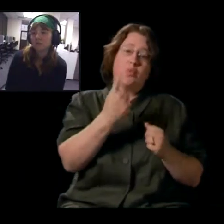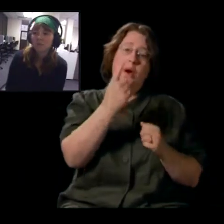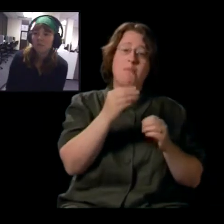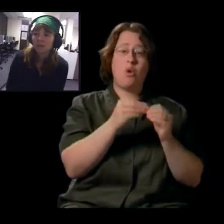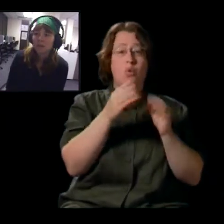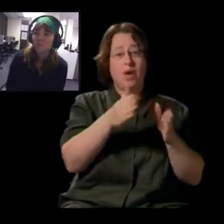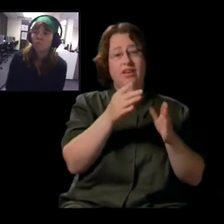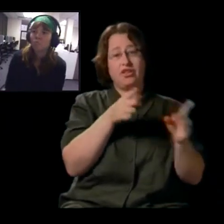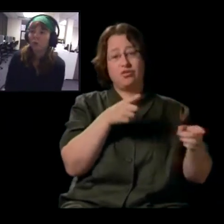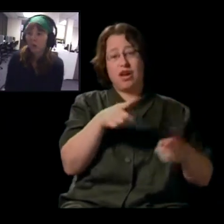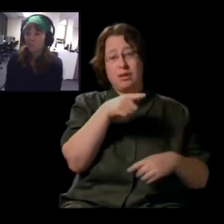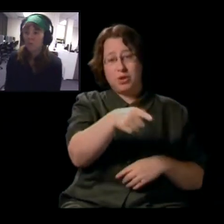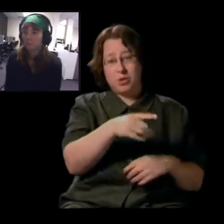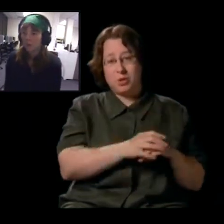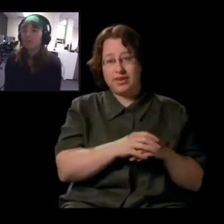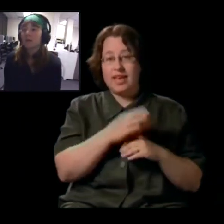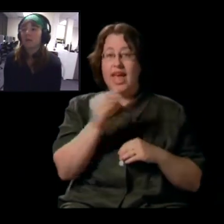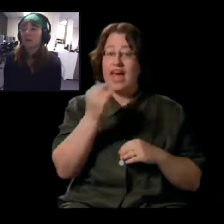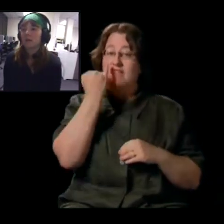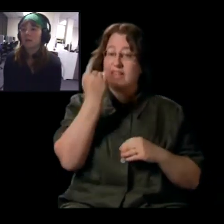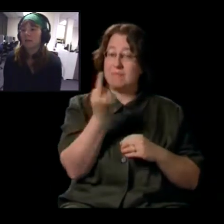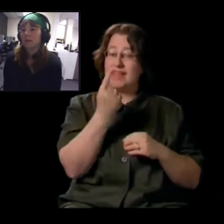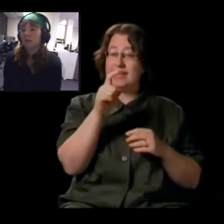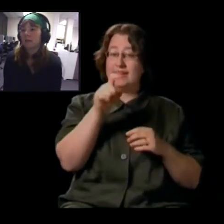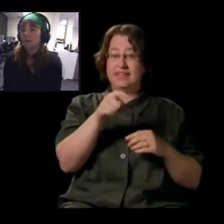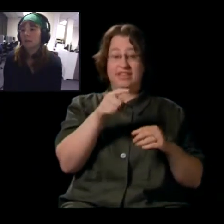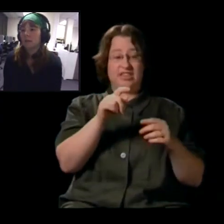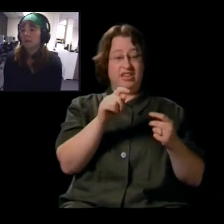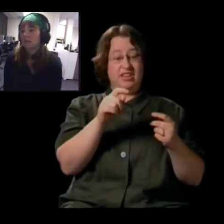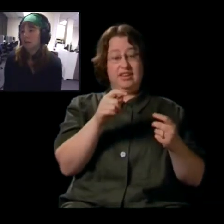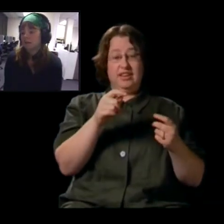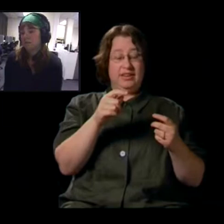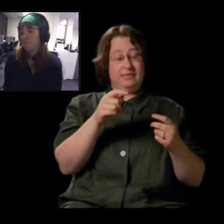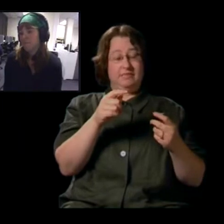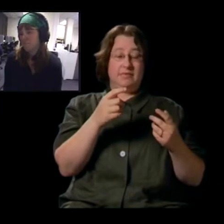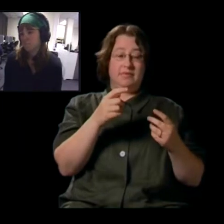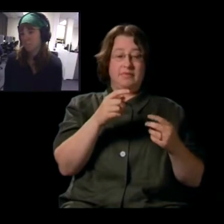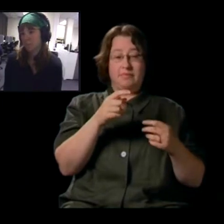there's nothing wrong with the person.